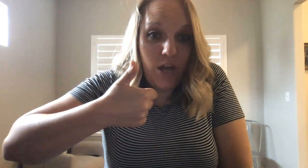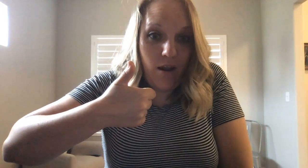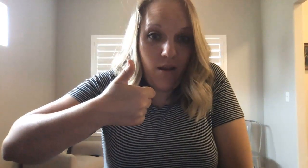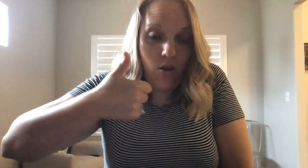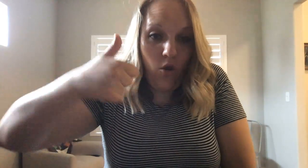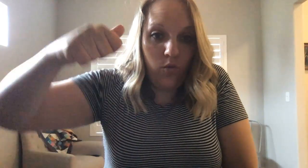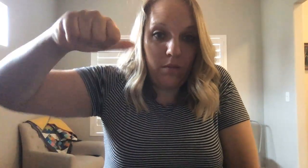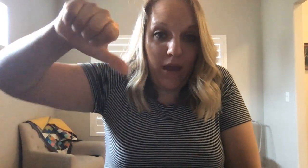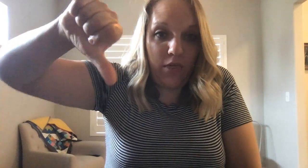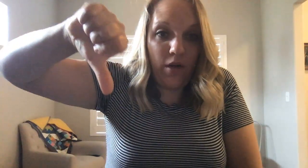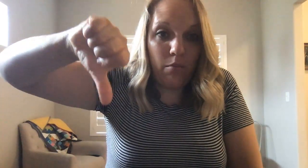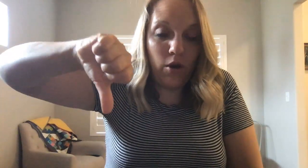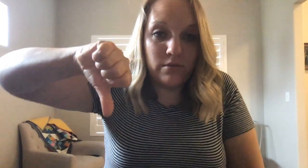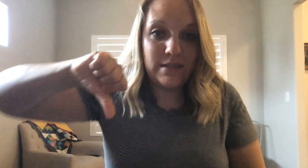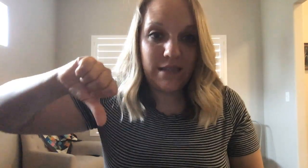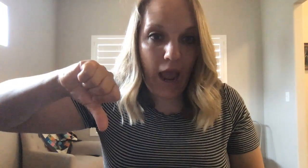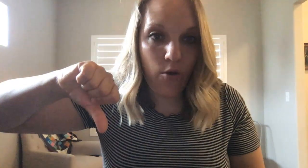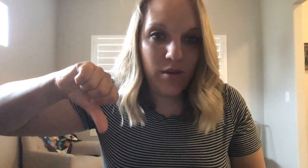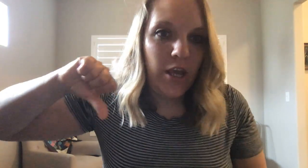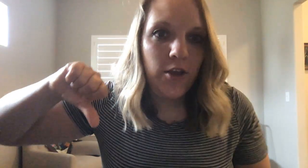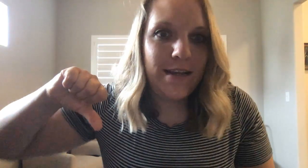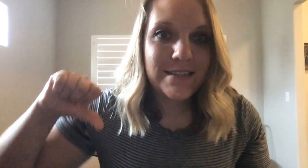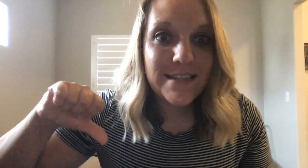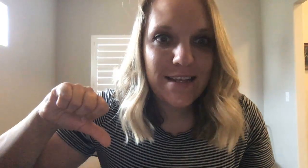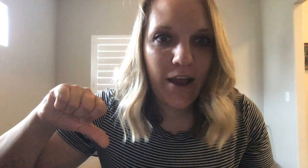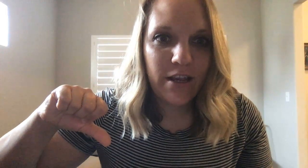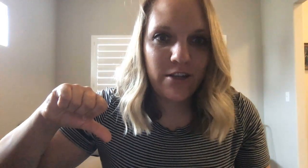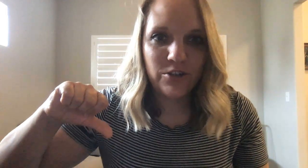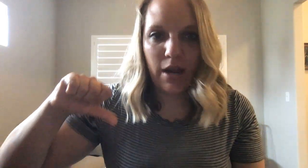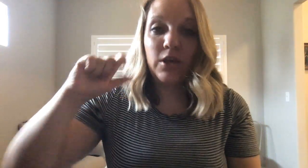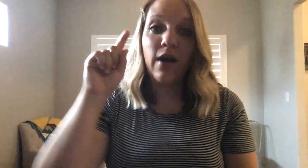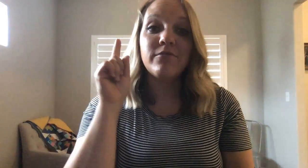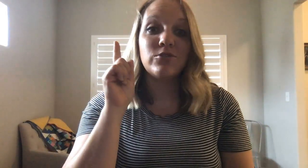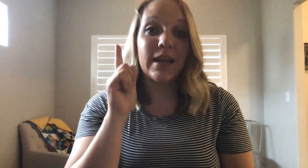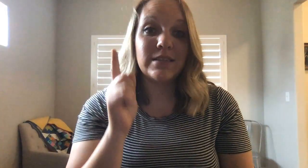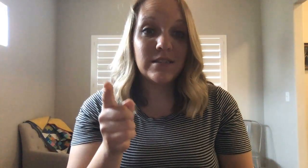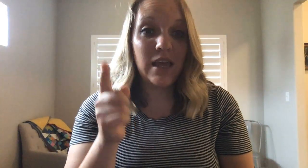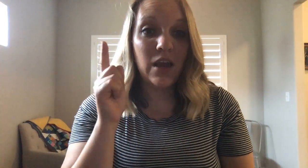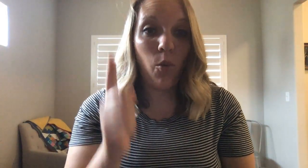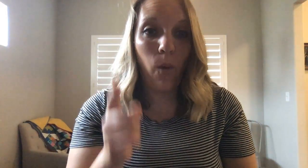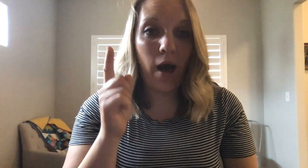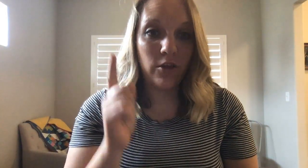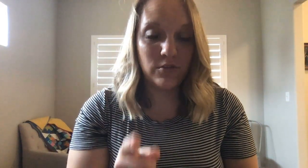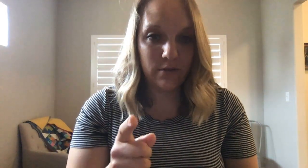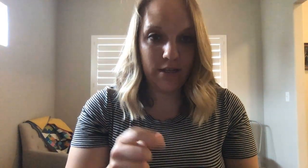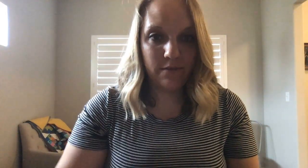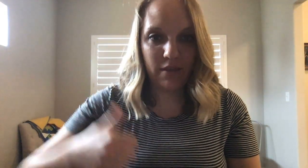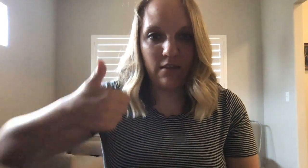chair. When my thumb goes down, you need to sit down in your chair. But you have to try to sing while you do it. Okay, so we're